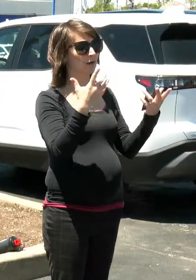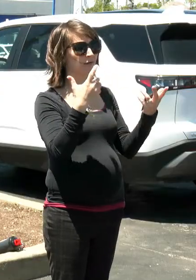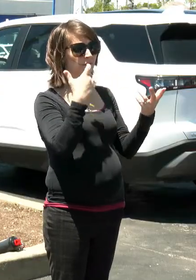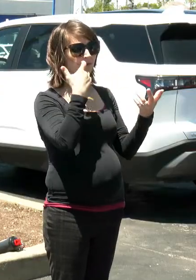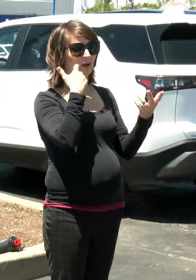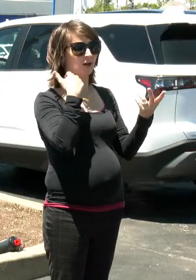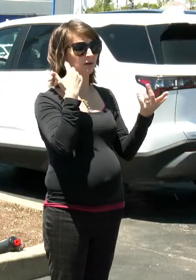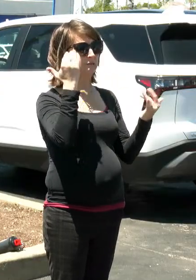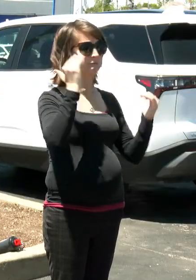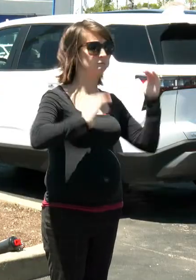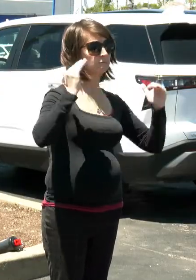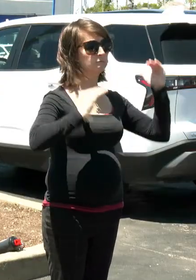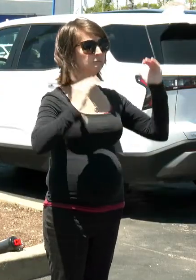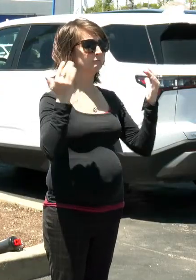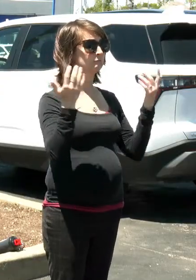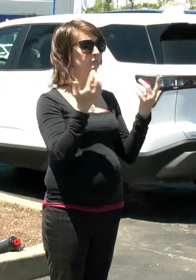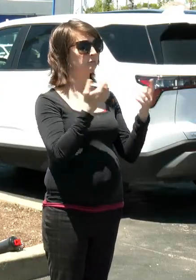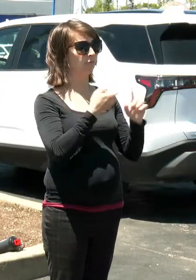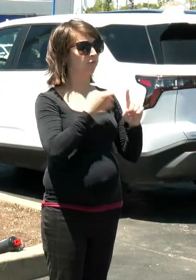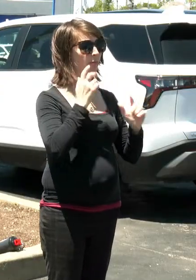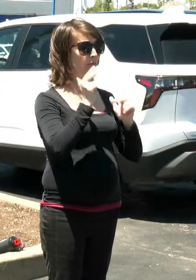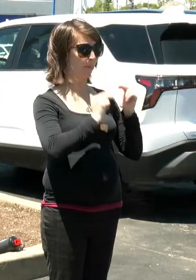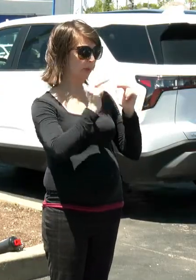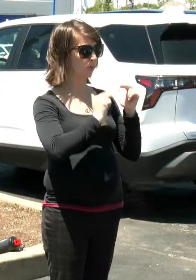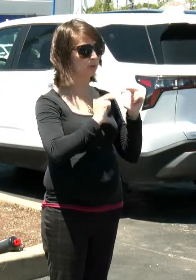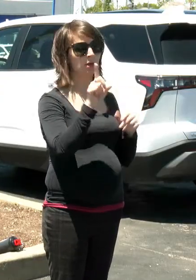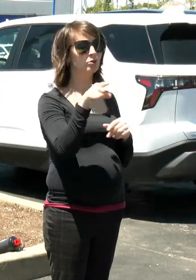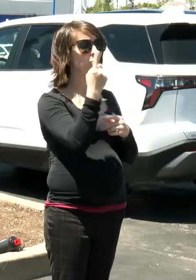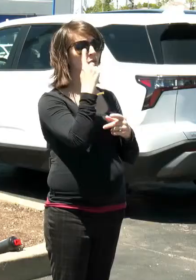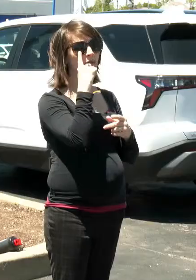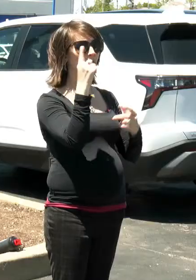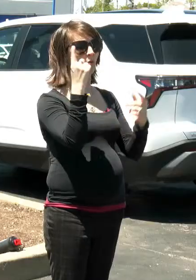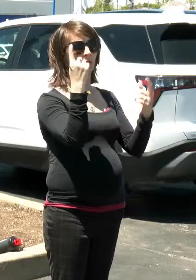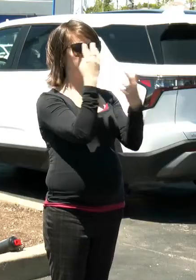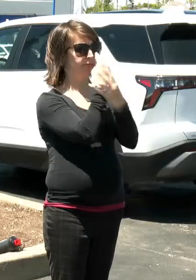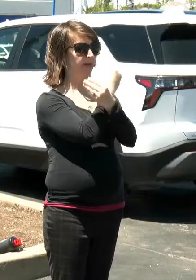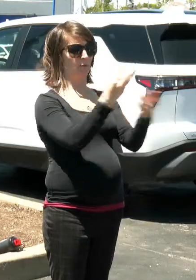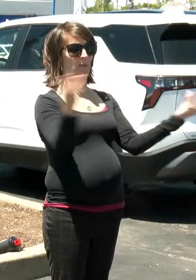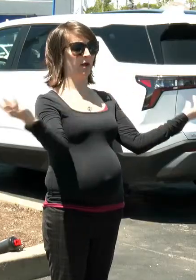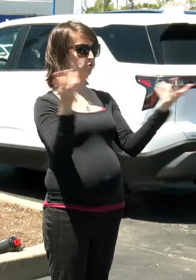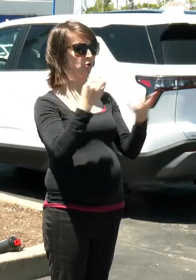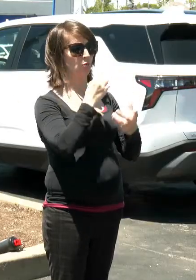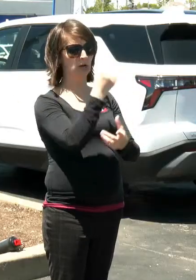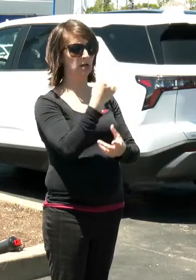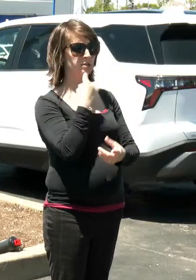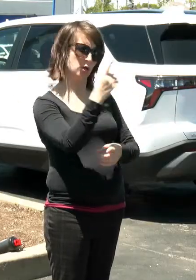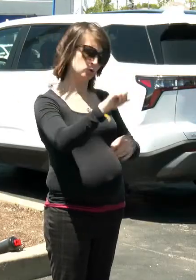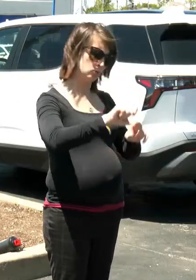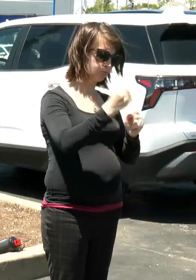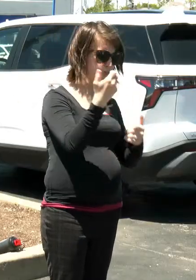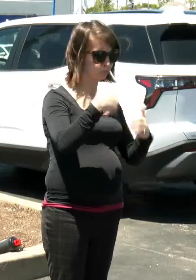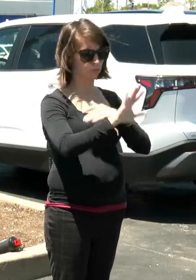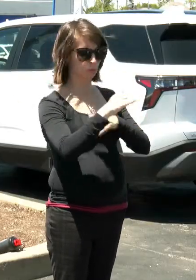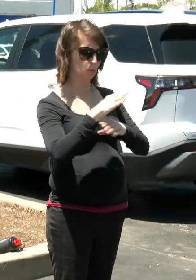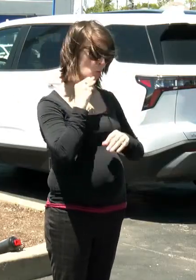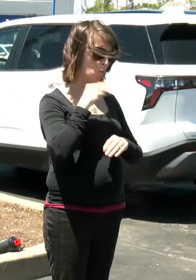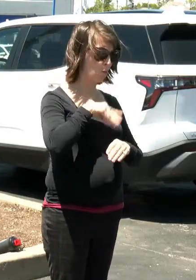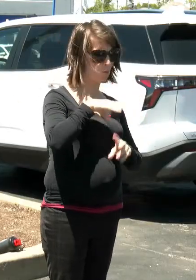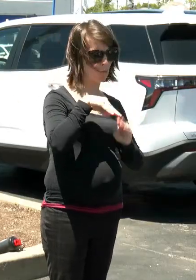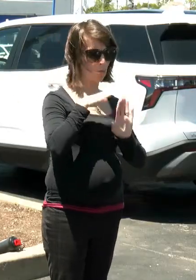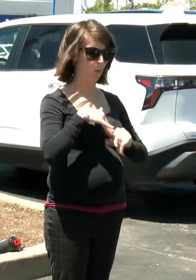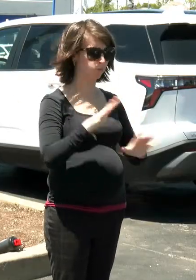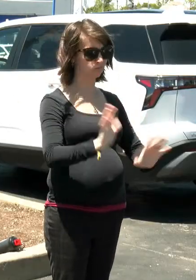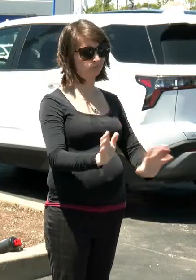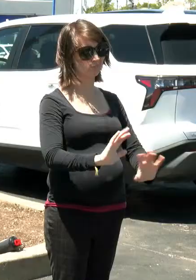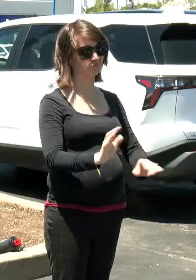of instability in the buildings. It's purely informational, and we are working right now to clarify that, and we'll be distributing